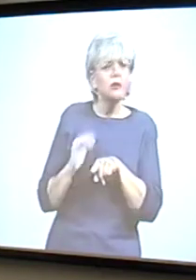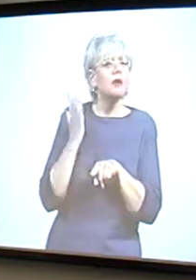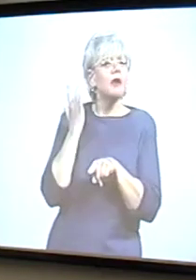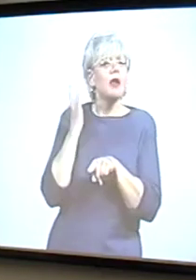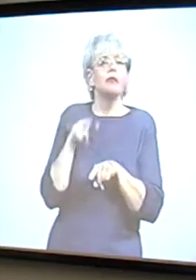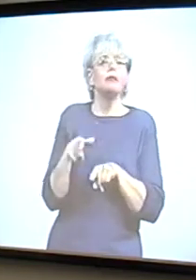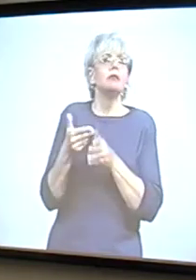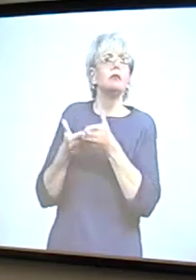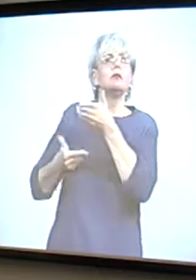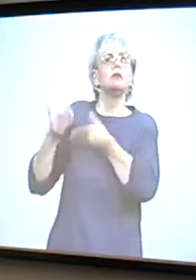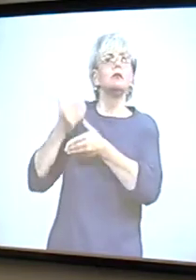that?